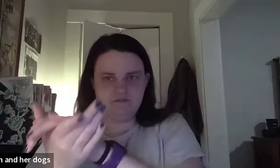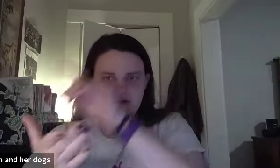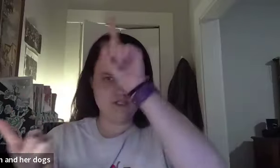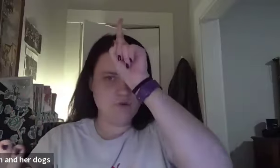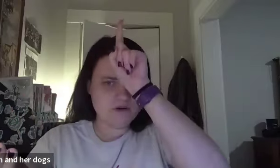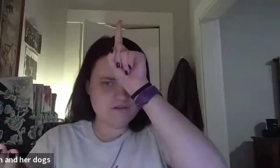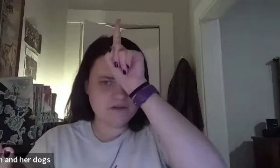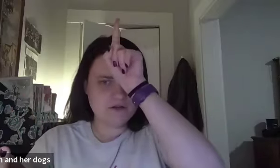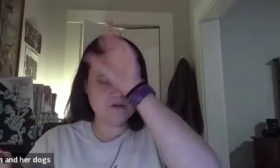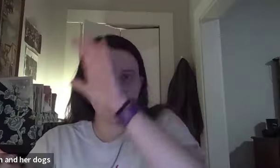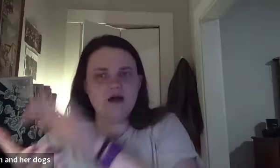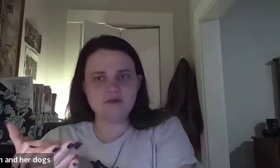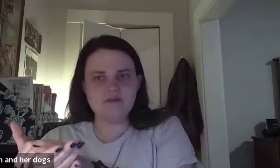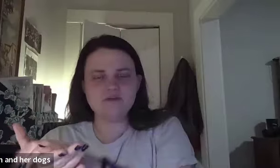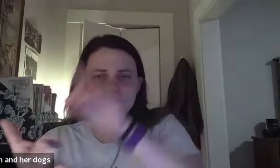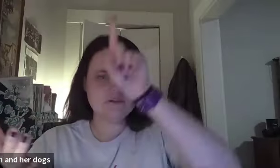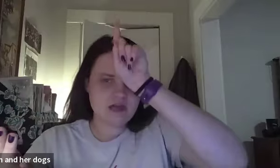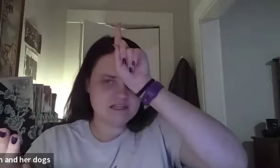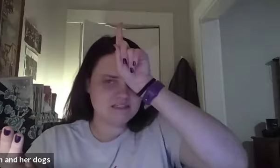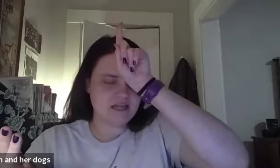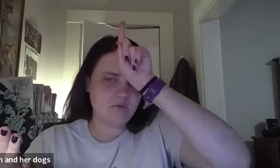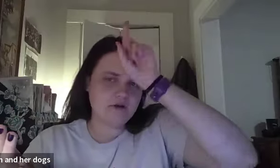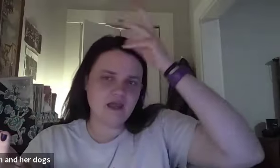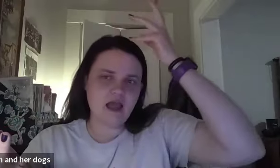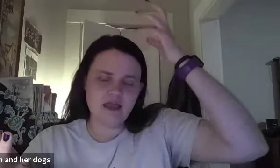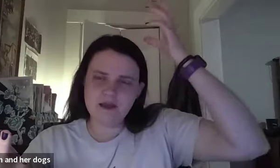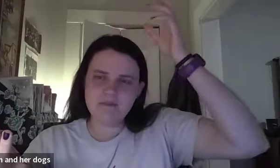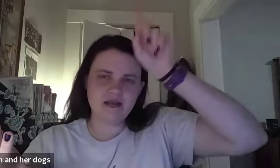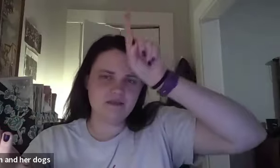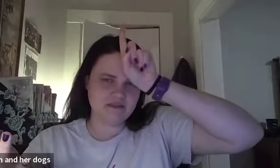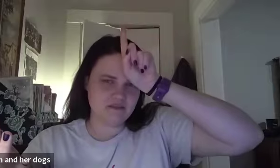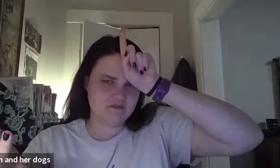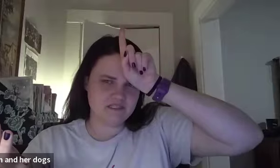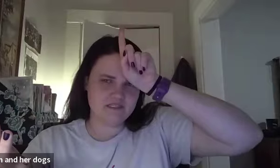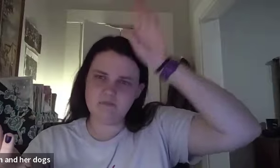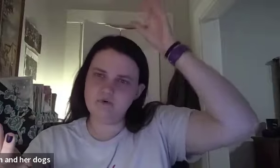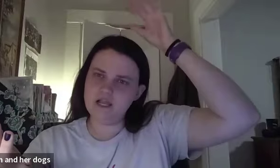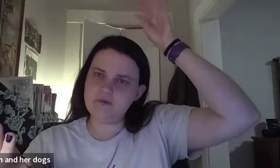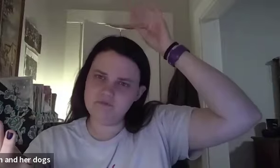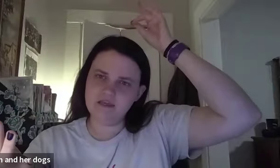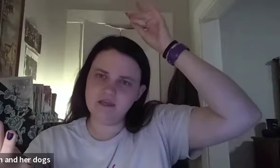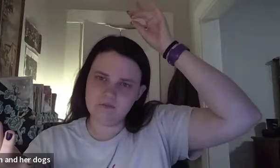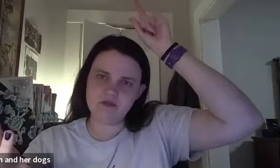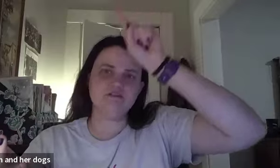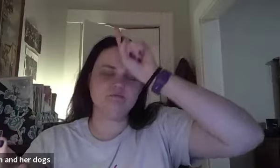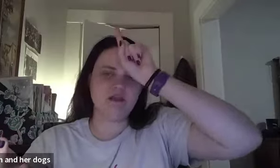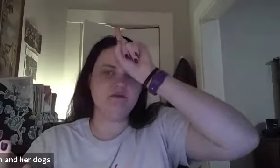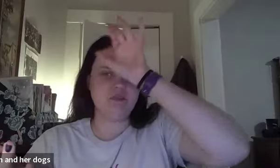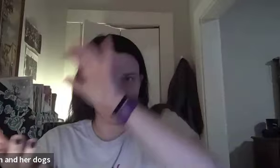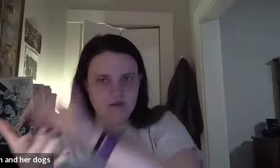belief. I do pointer finger up. And the reason I do that is because like I'm pointing, in my mind, I like to think of this as like I'm pointing up, I'm thinking up here, something I think